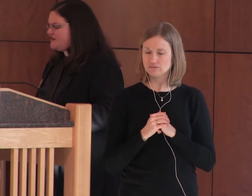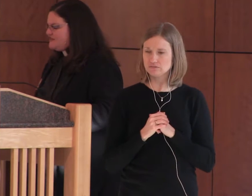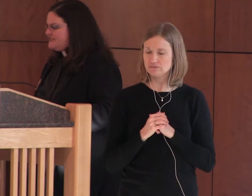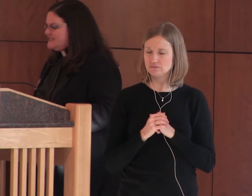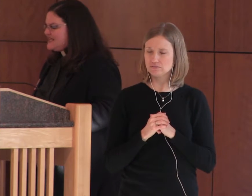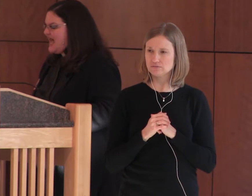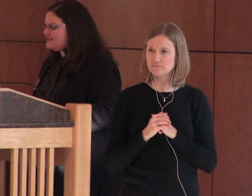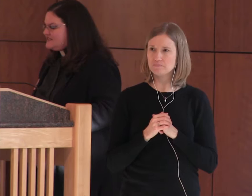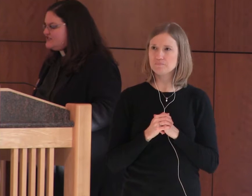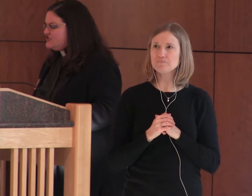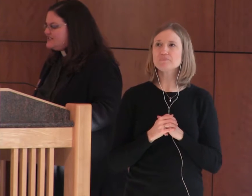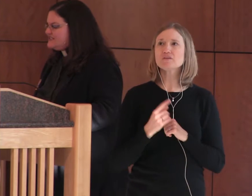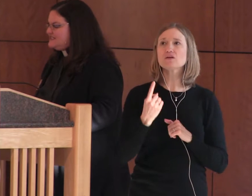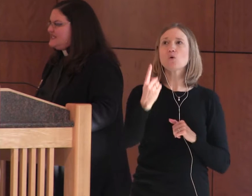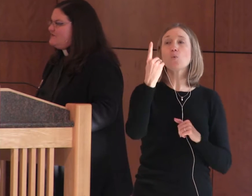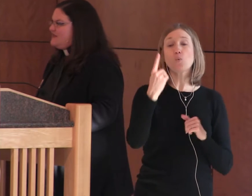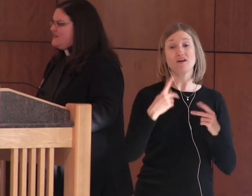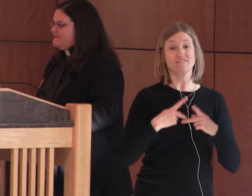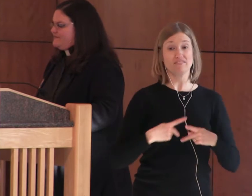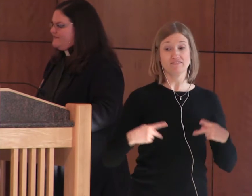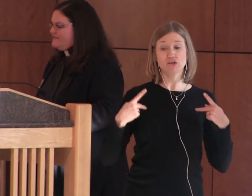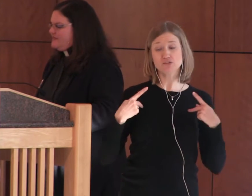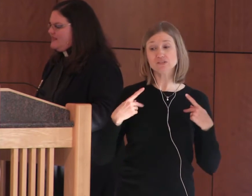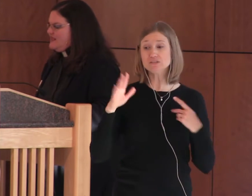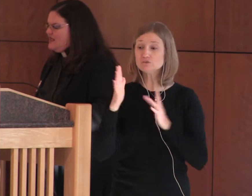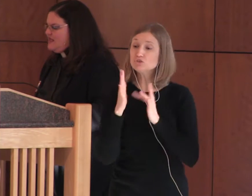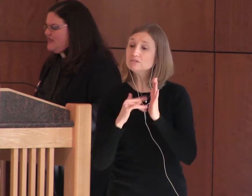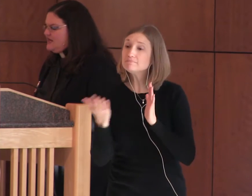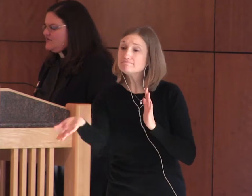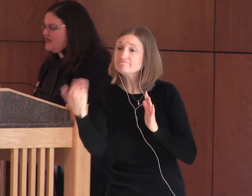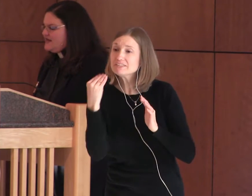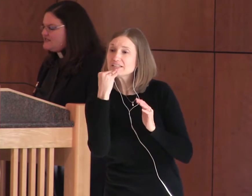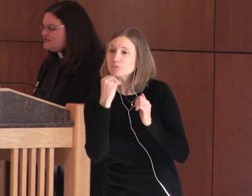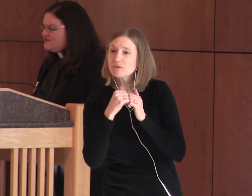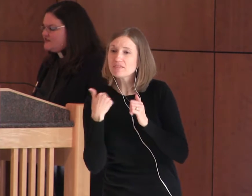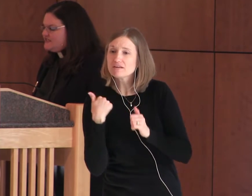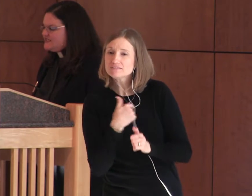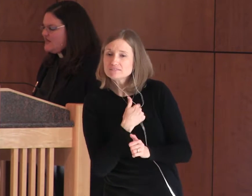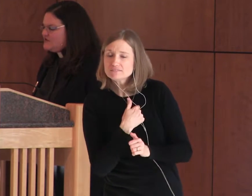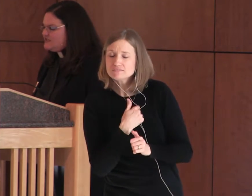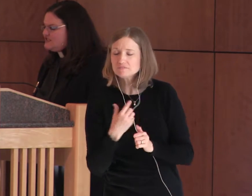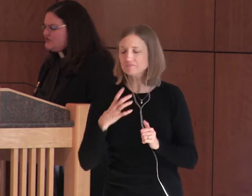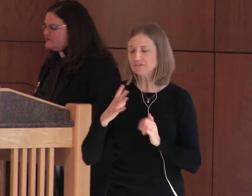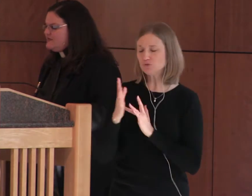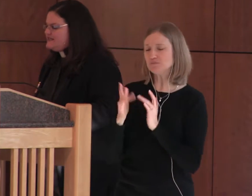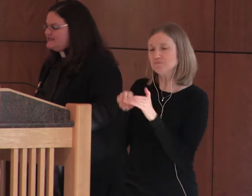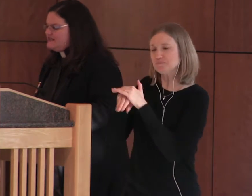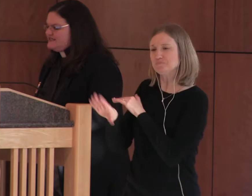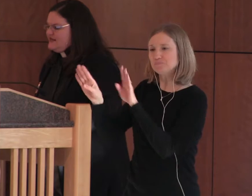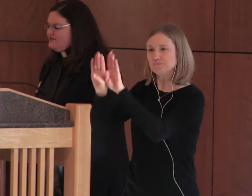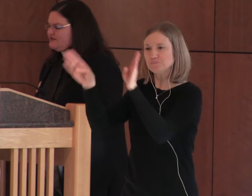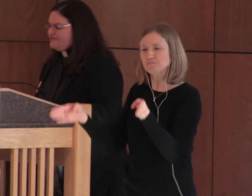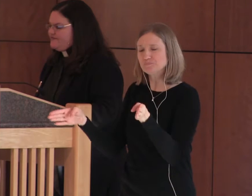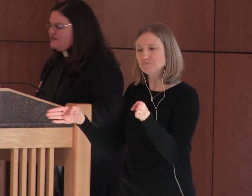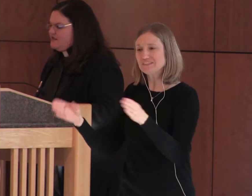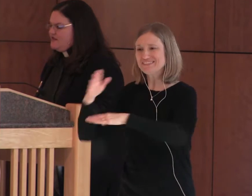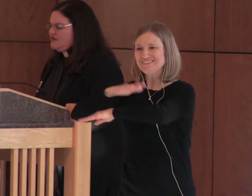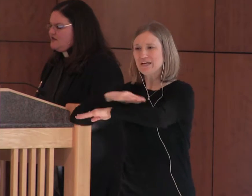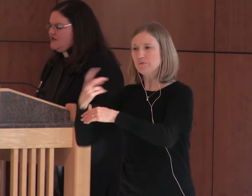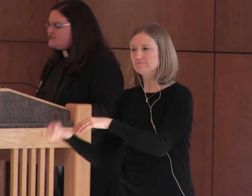One of the Pharisees asked Jesus to eat with him, and he went into the Pharisee's house and took his place at the